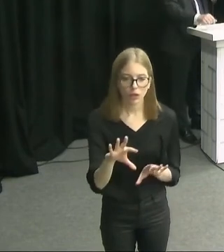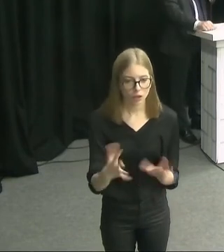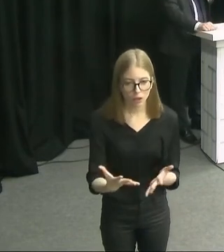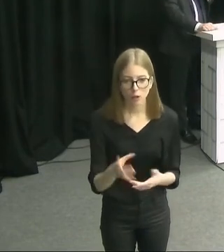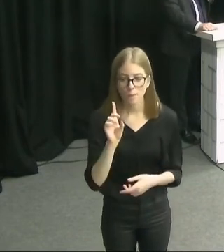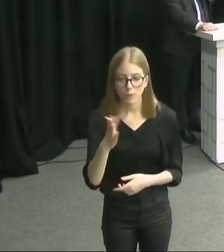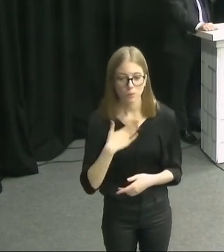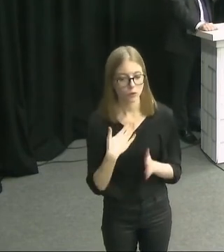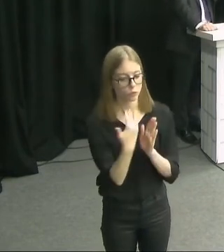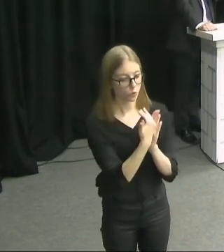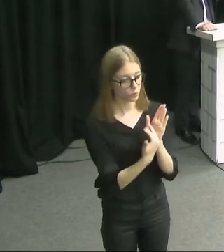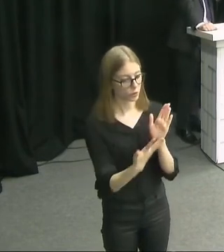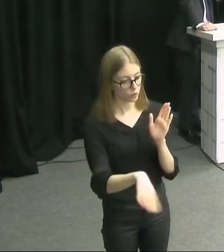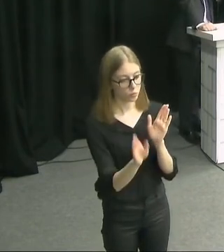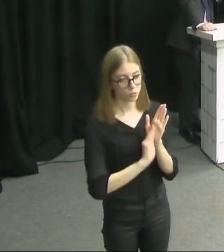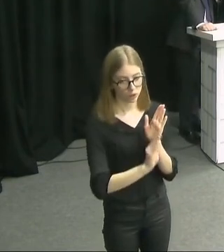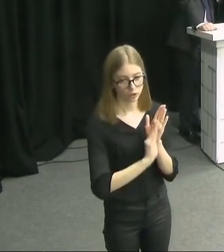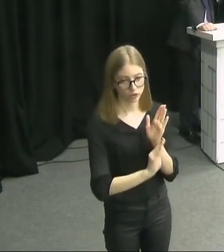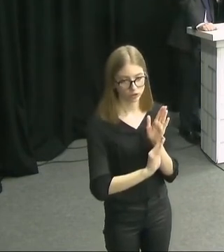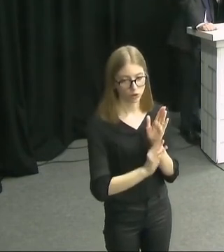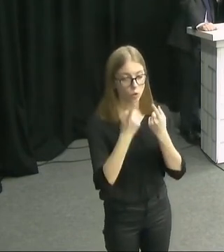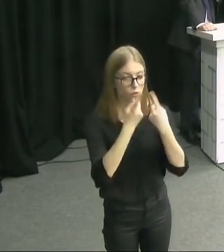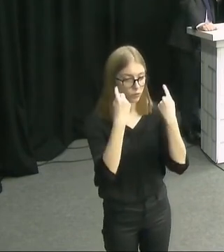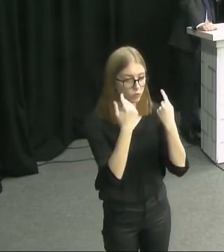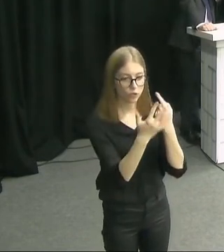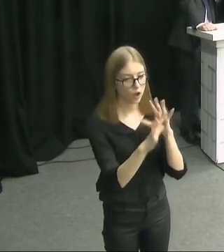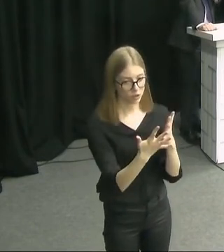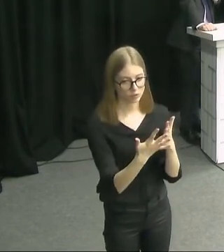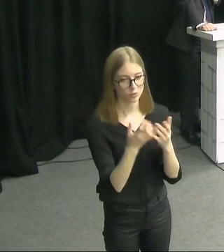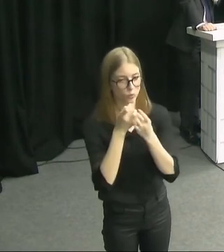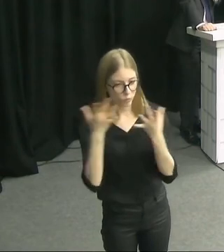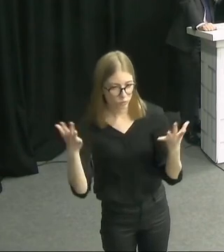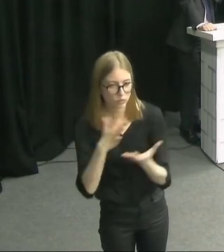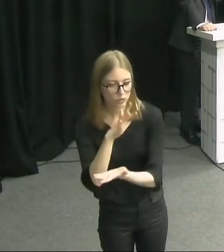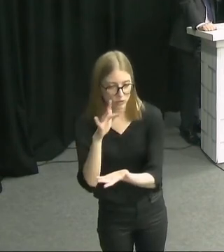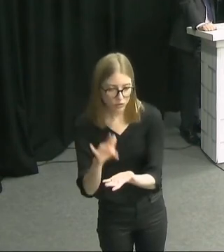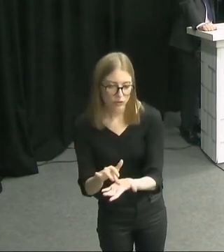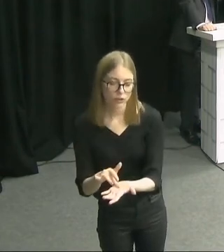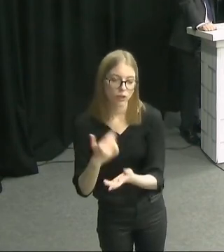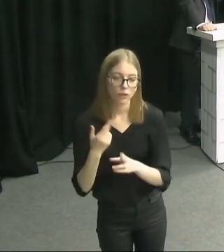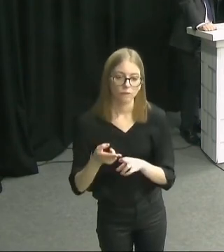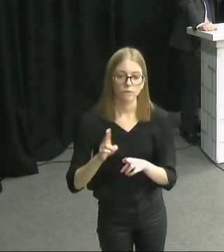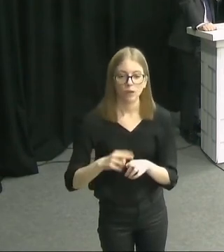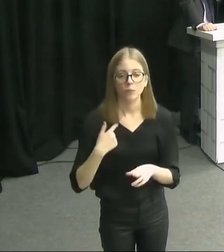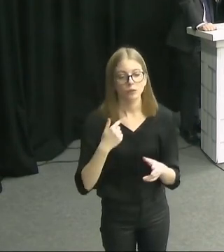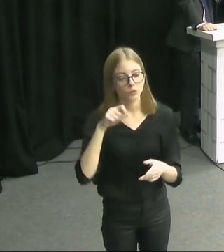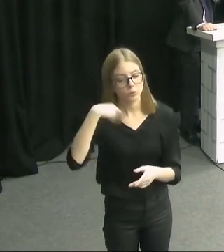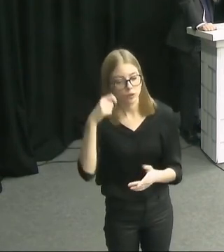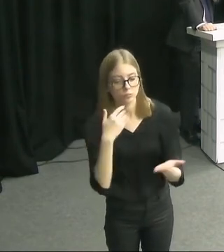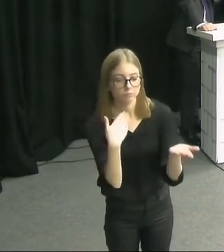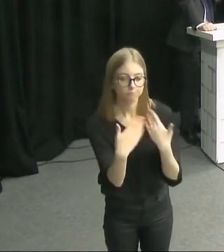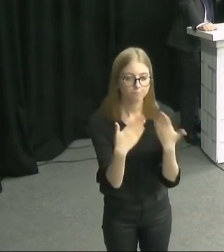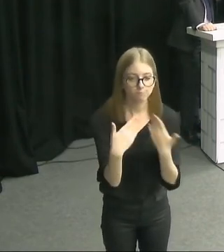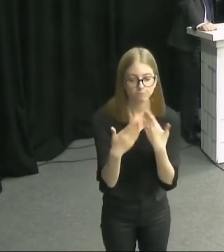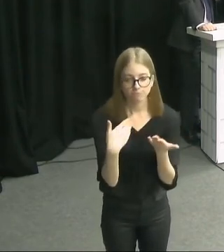so when I was thinking what to say, well, it was included in my program. The university is the center of culture. as